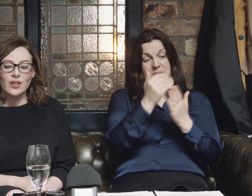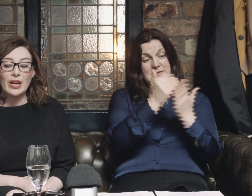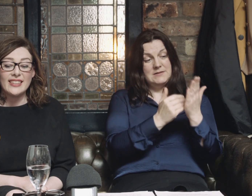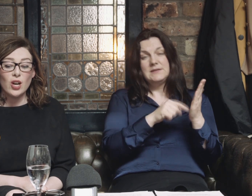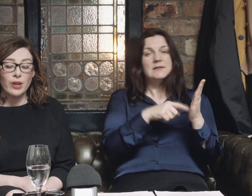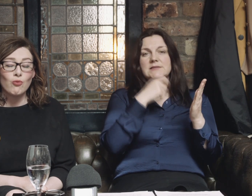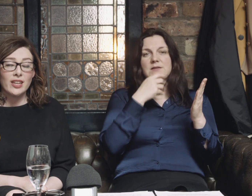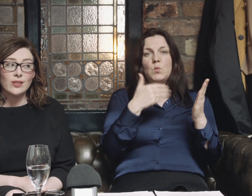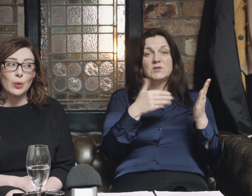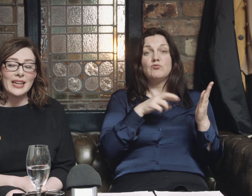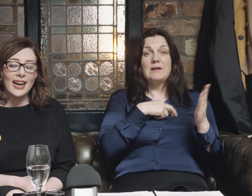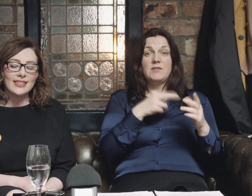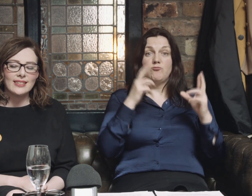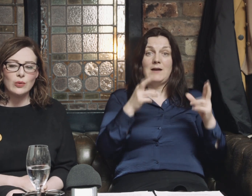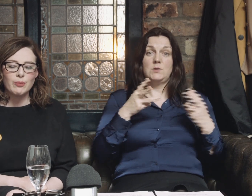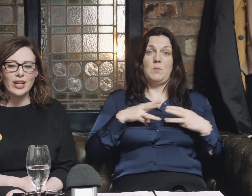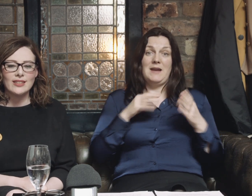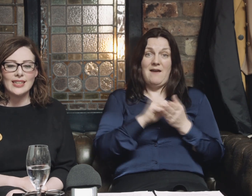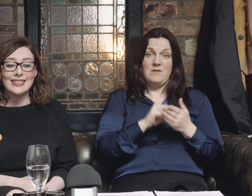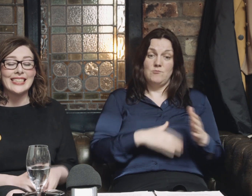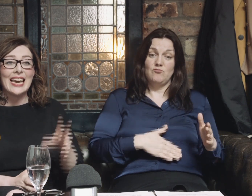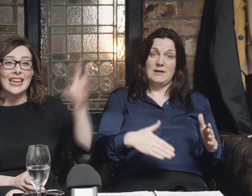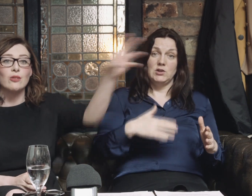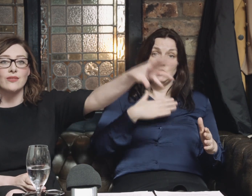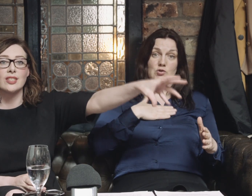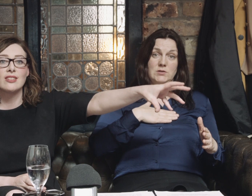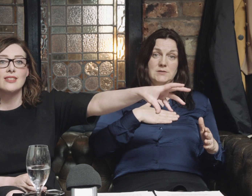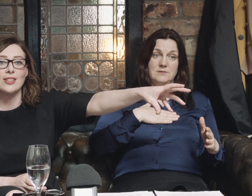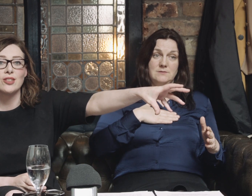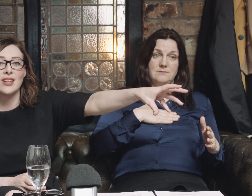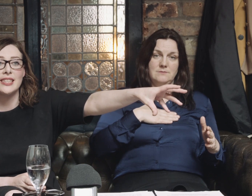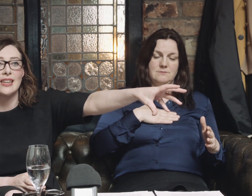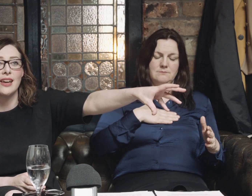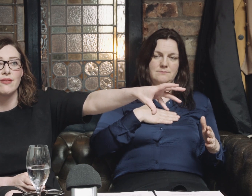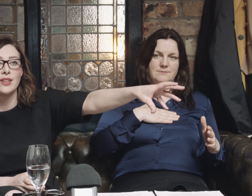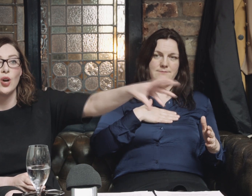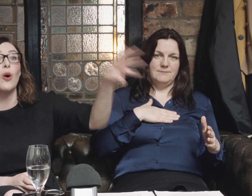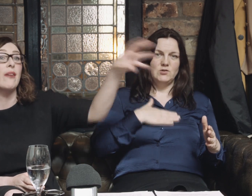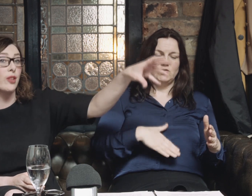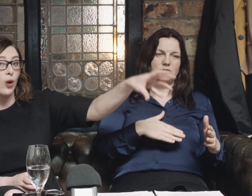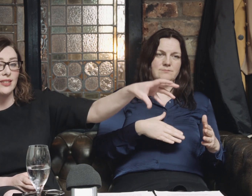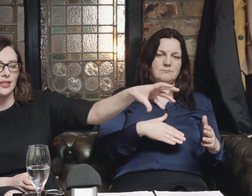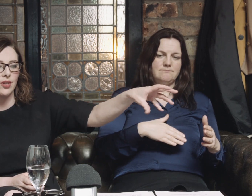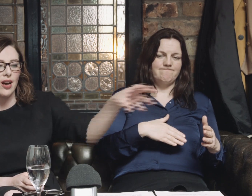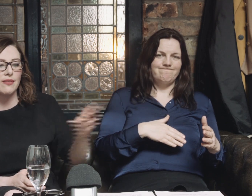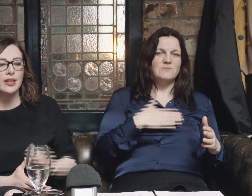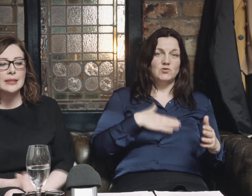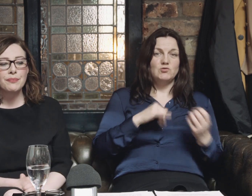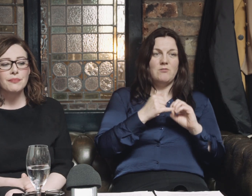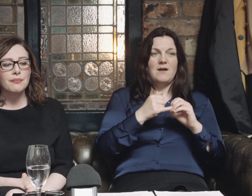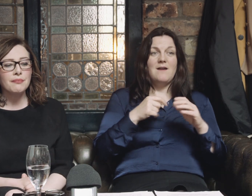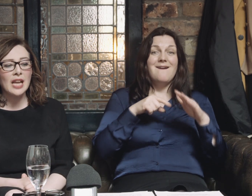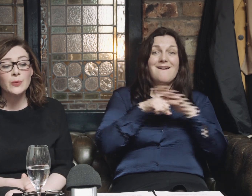that really the only right a woman has who's pregnant is to get out of it the other side alive, whatever the quality of her